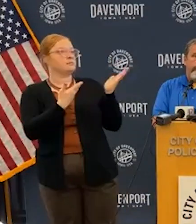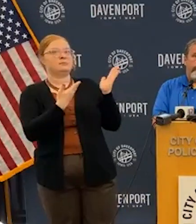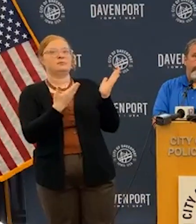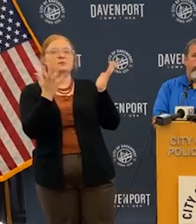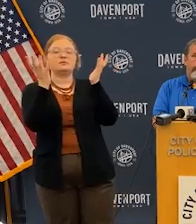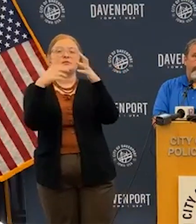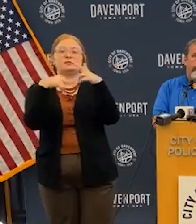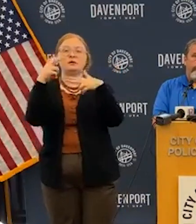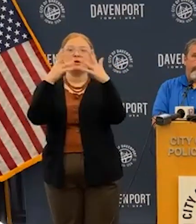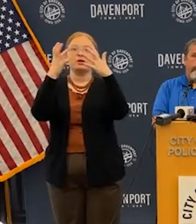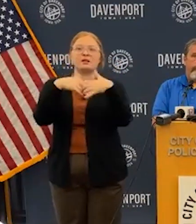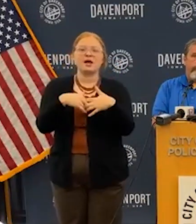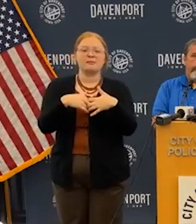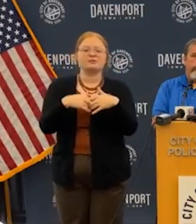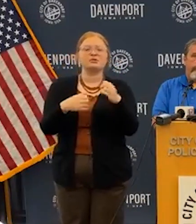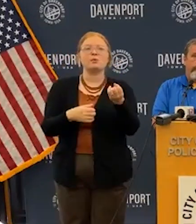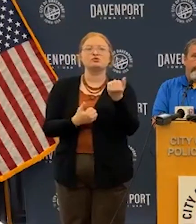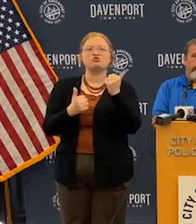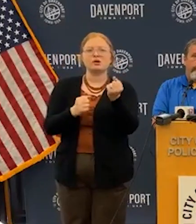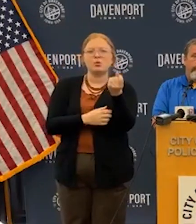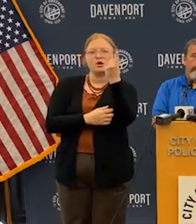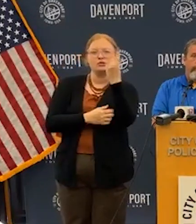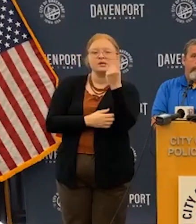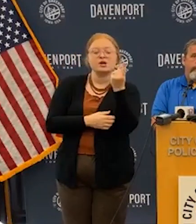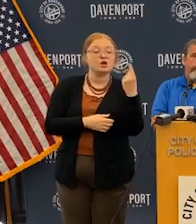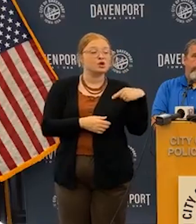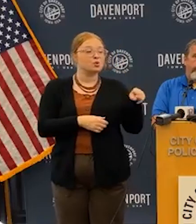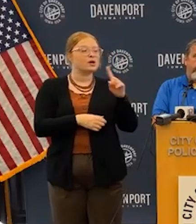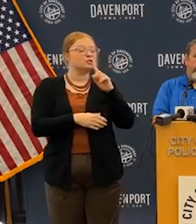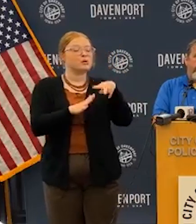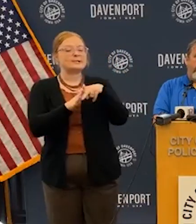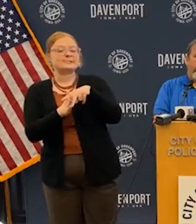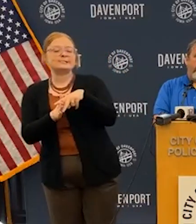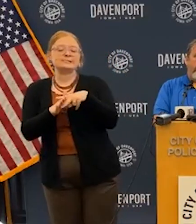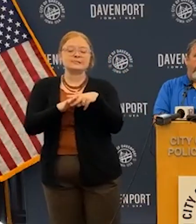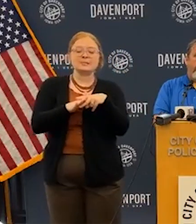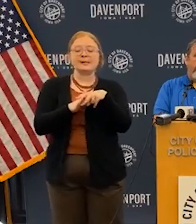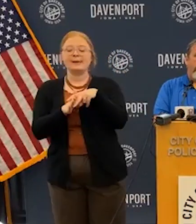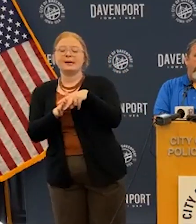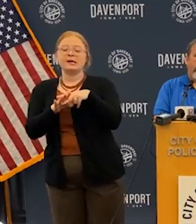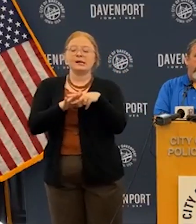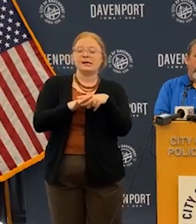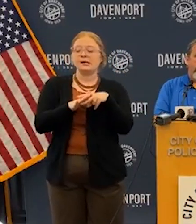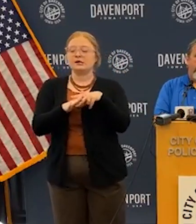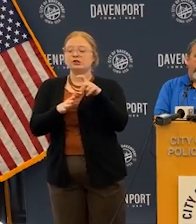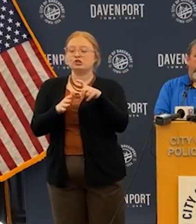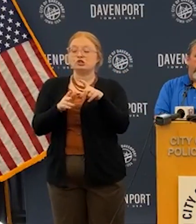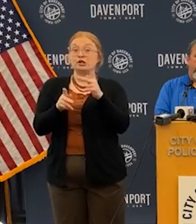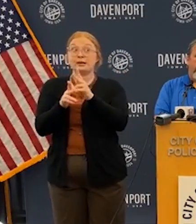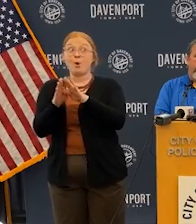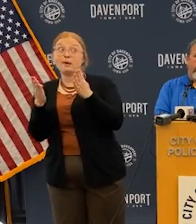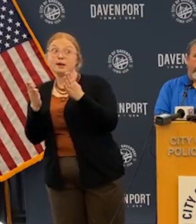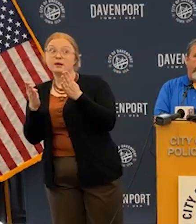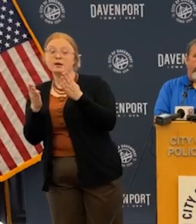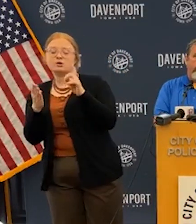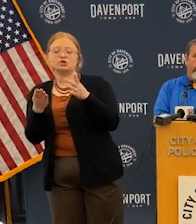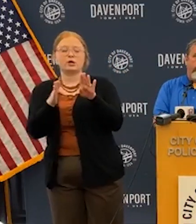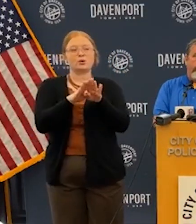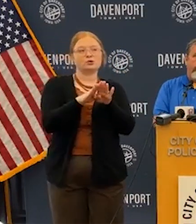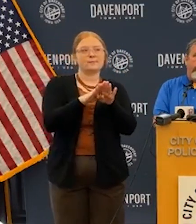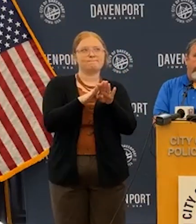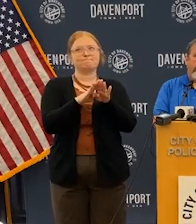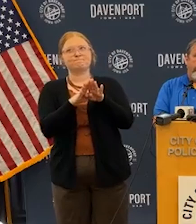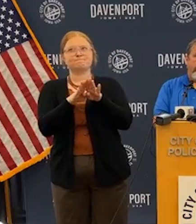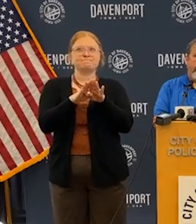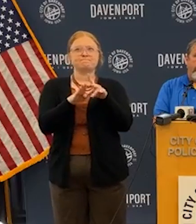and keeping the building open, and based off one engineer's report, you decided to keep the building open, and now most likely three people have